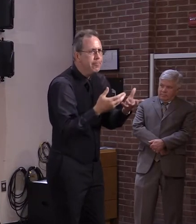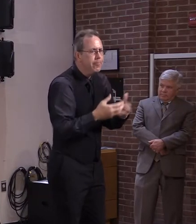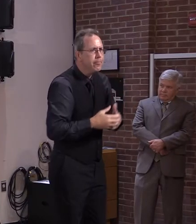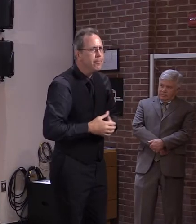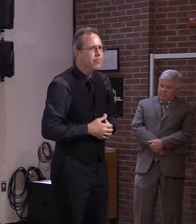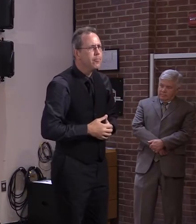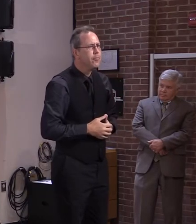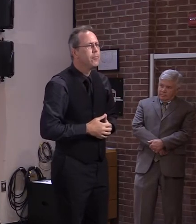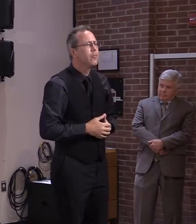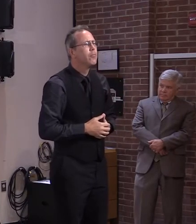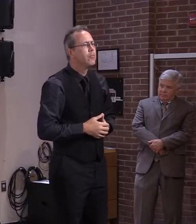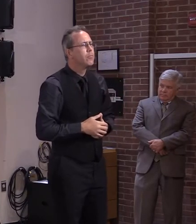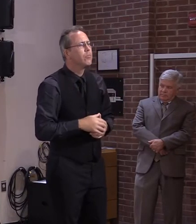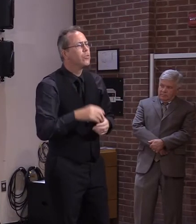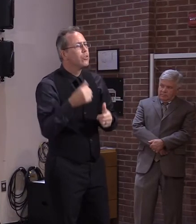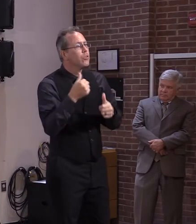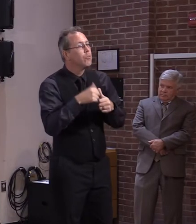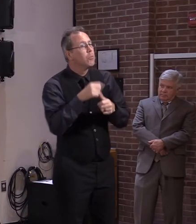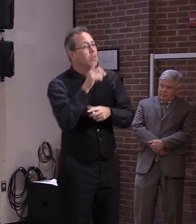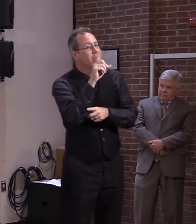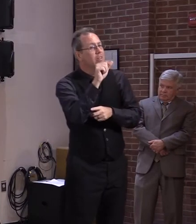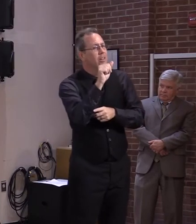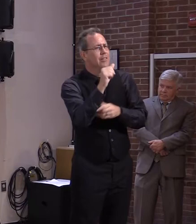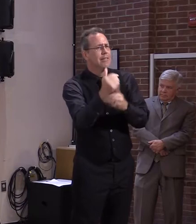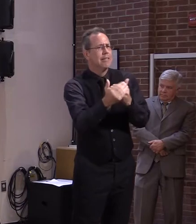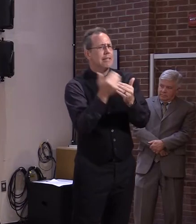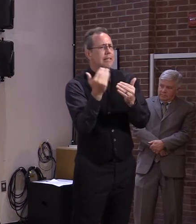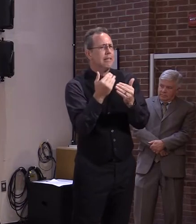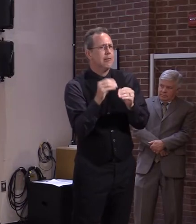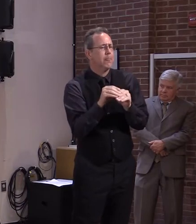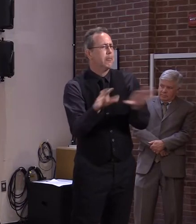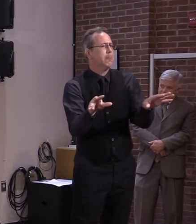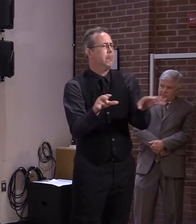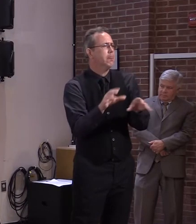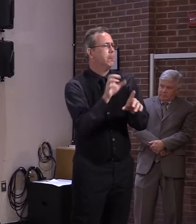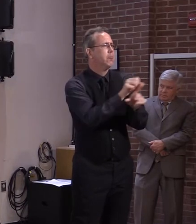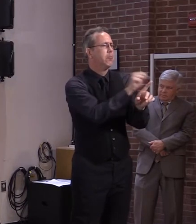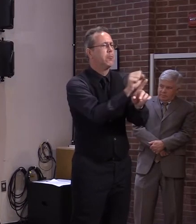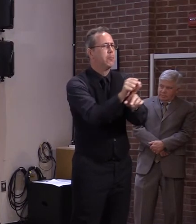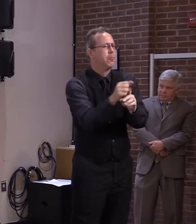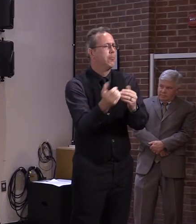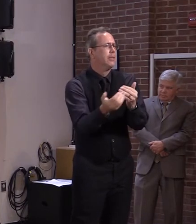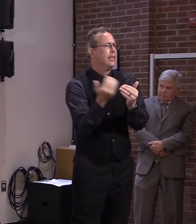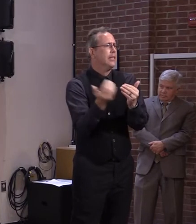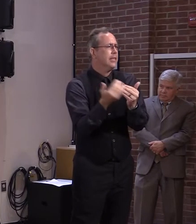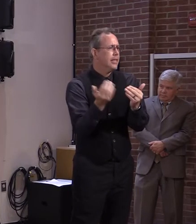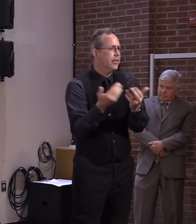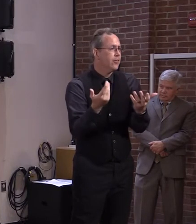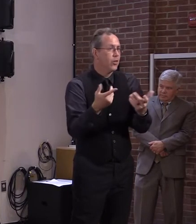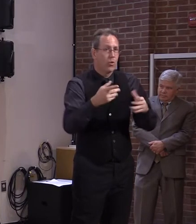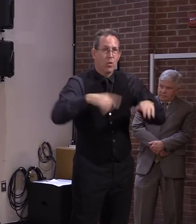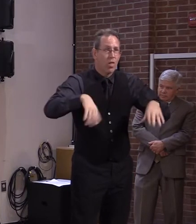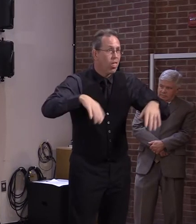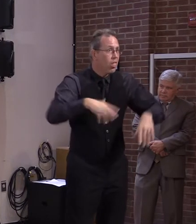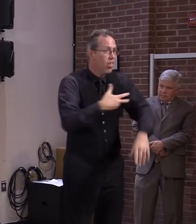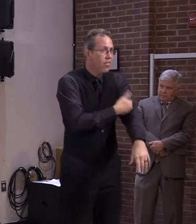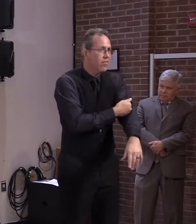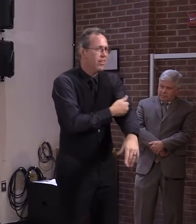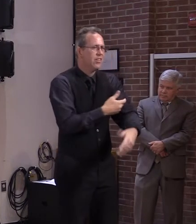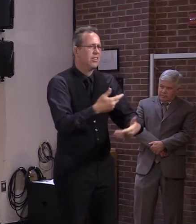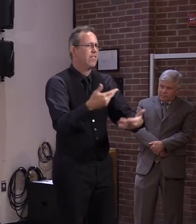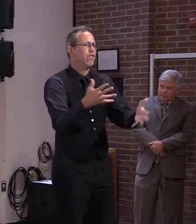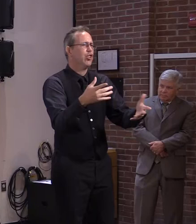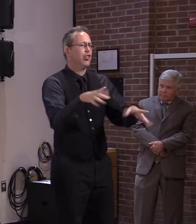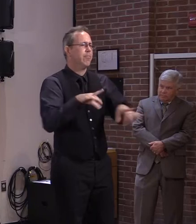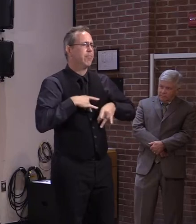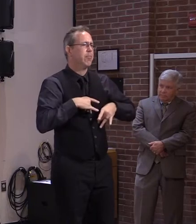with the variant, and those who are unvaccinated are, I think, more susceptible.